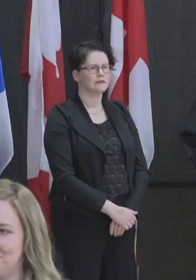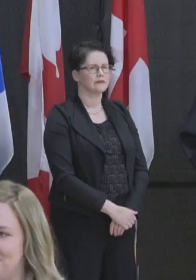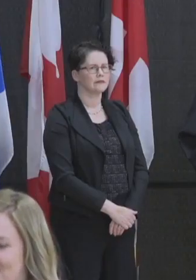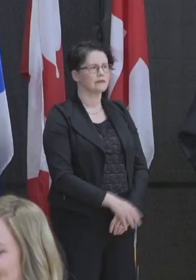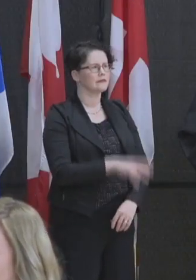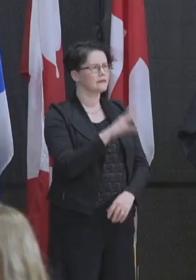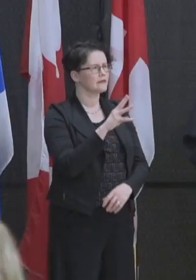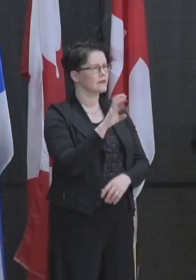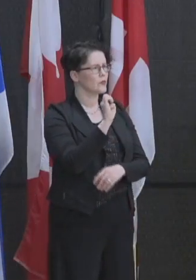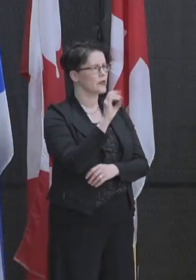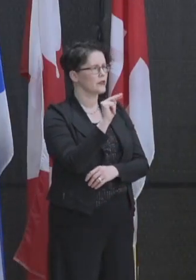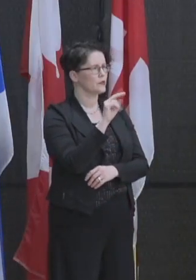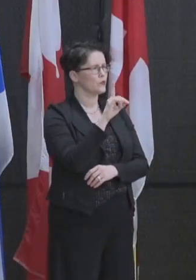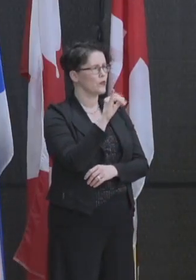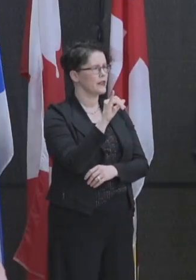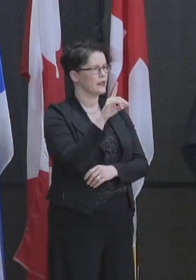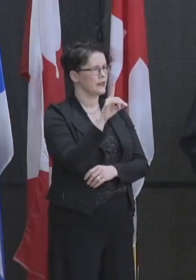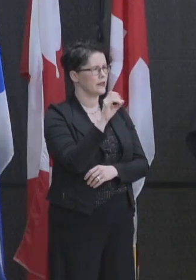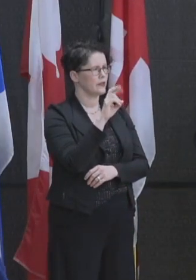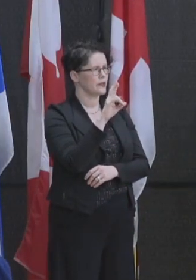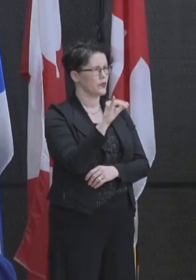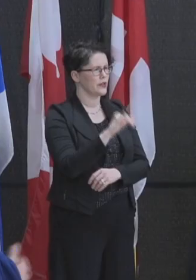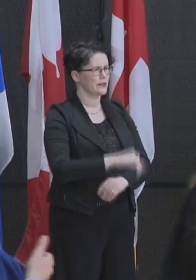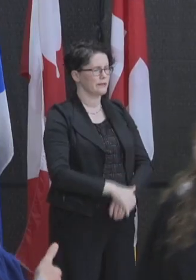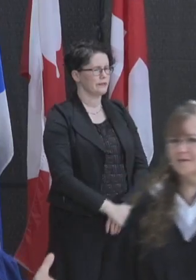Wendy Dory.